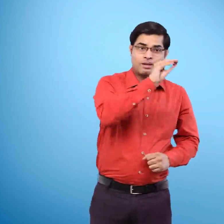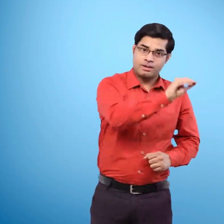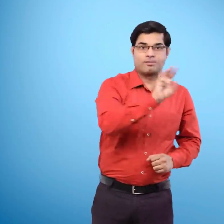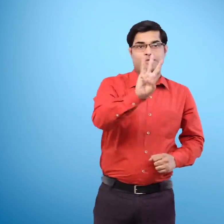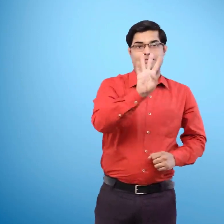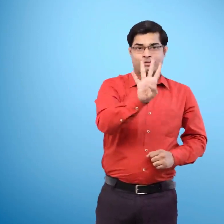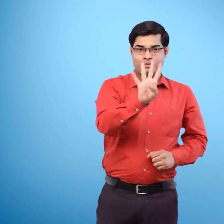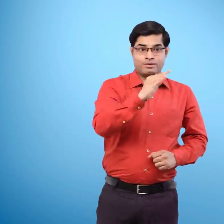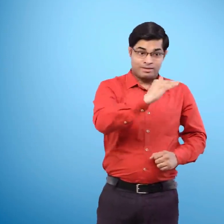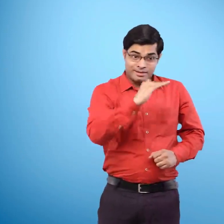24,